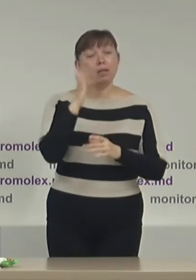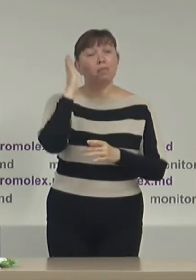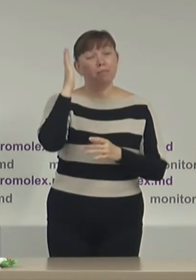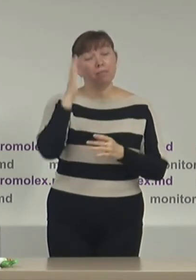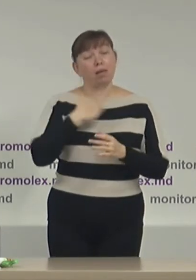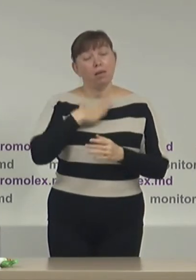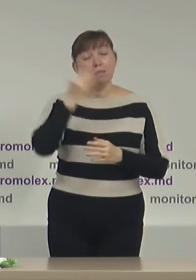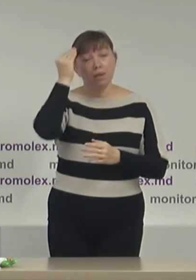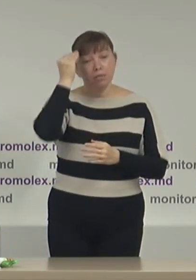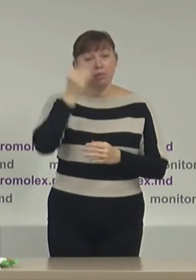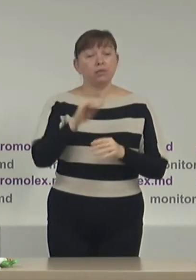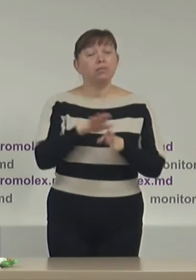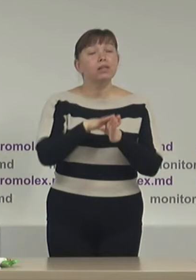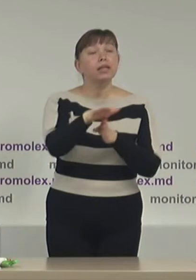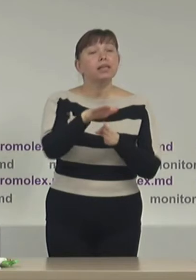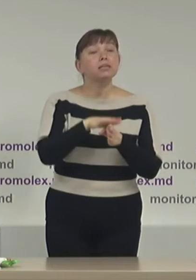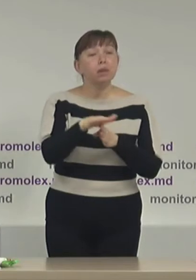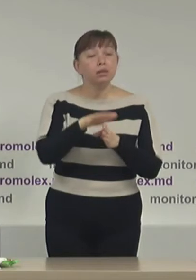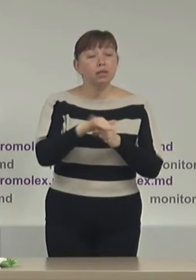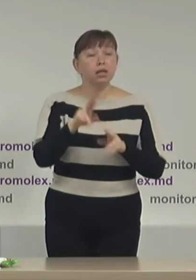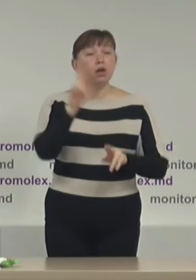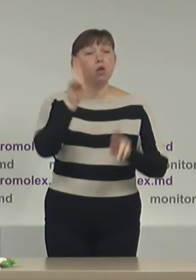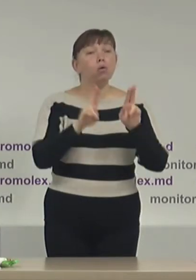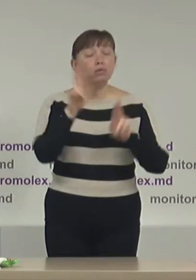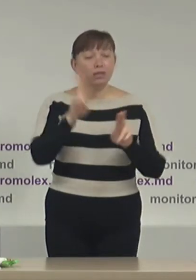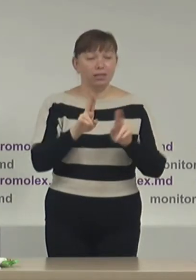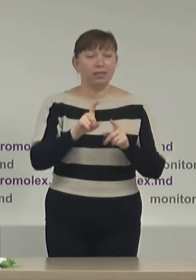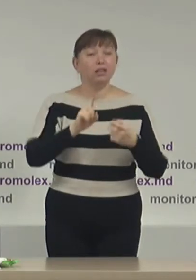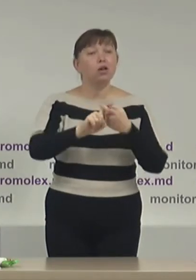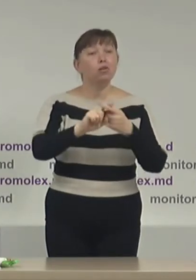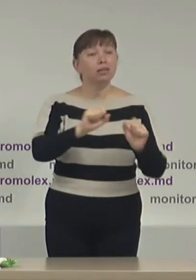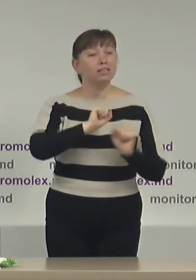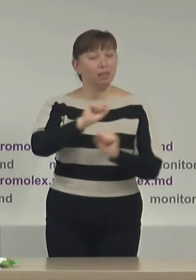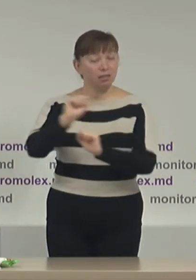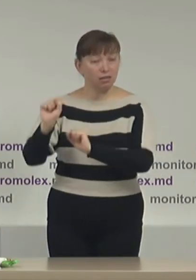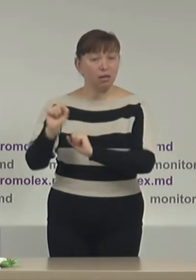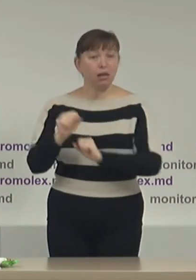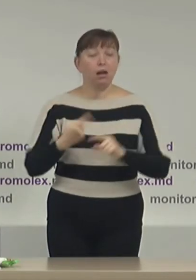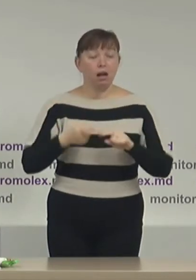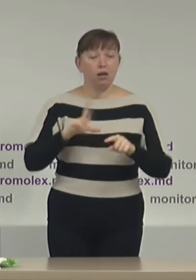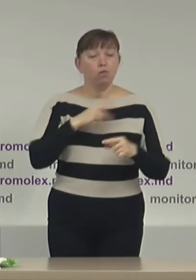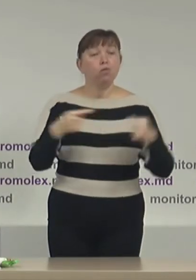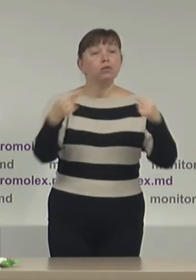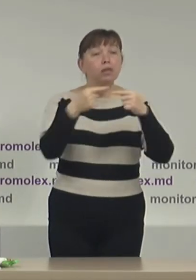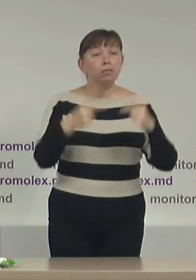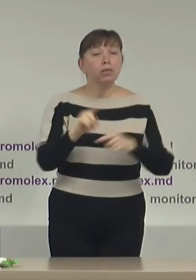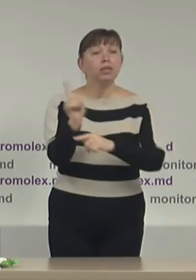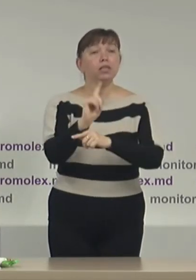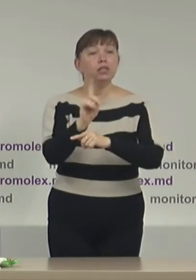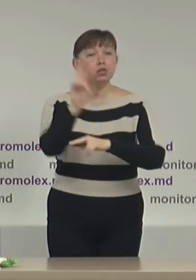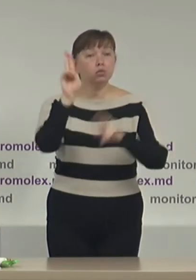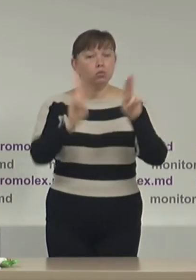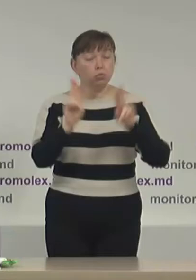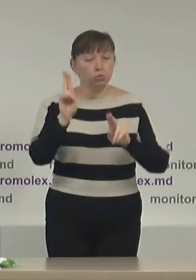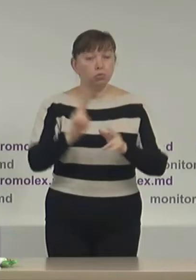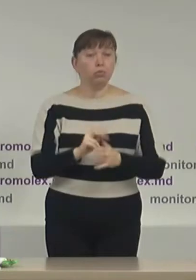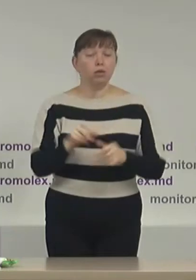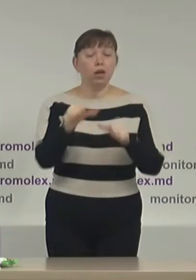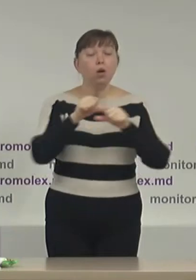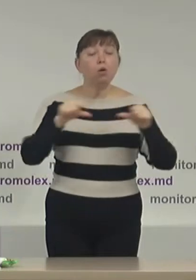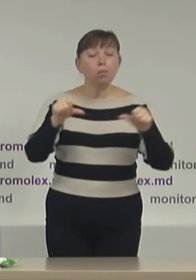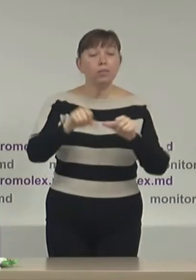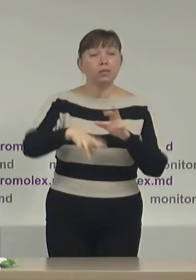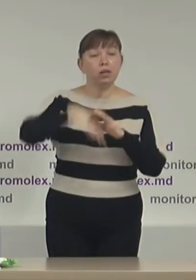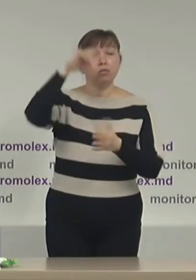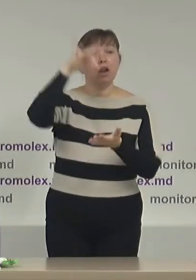district electoral councils and precinct electoral bureaus in terms of complying with epidemiological requirements